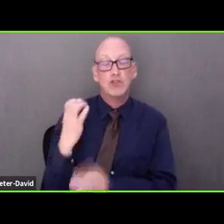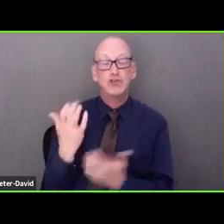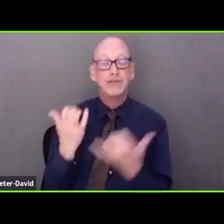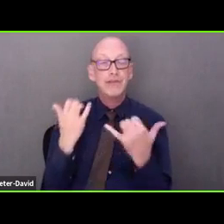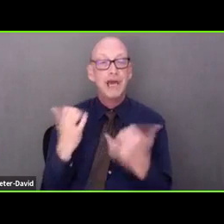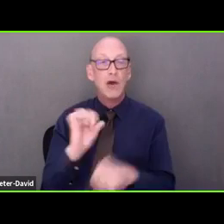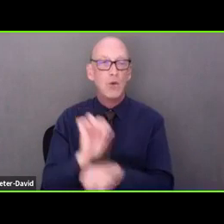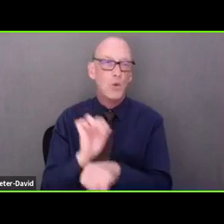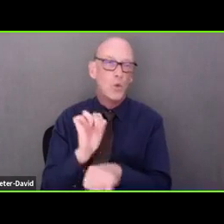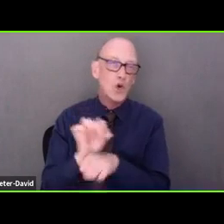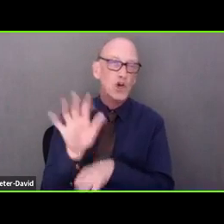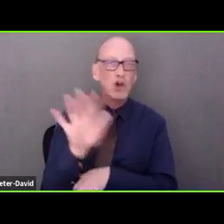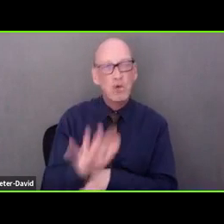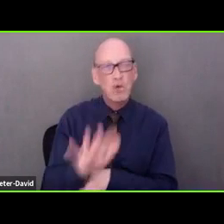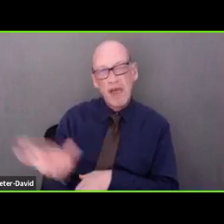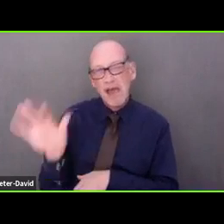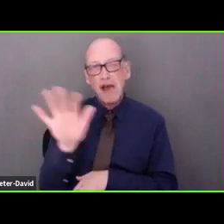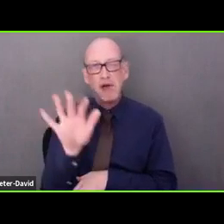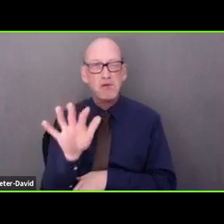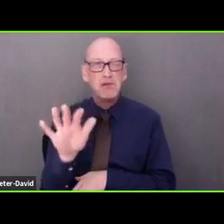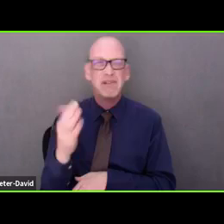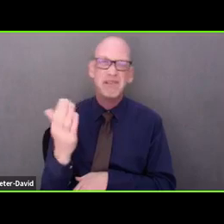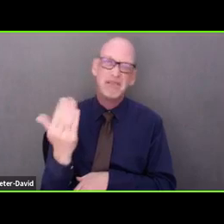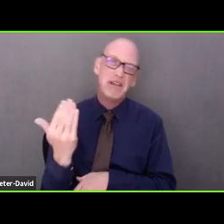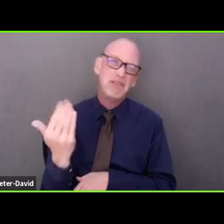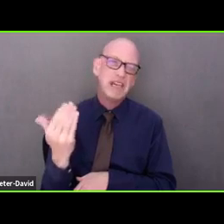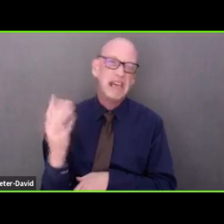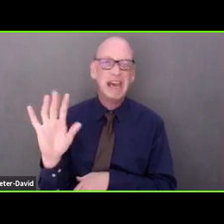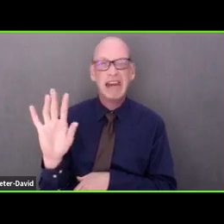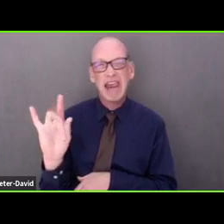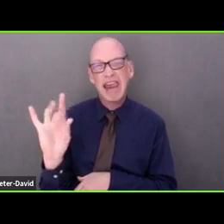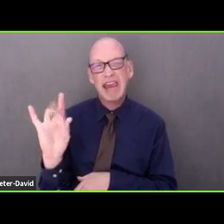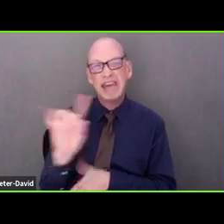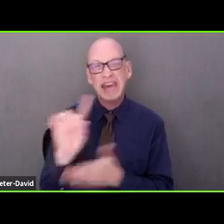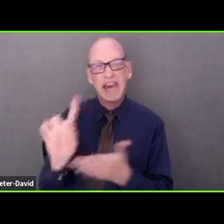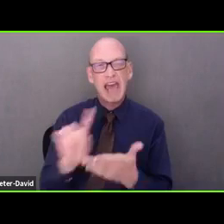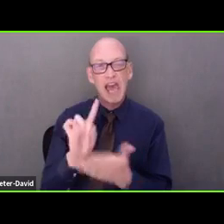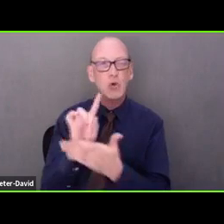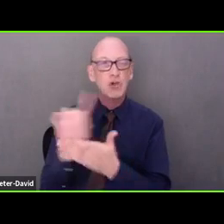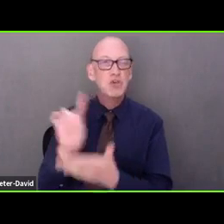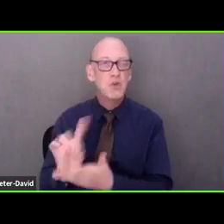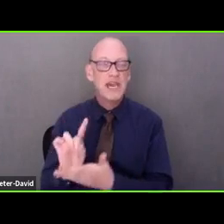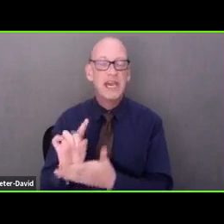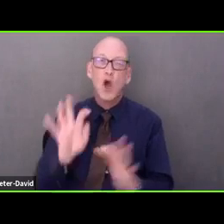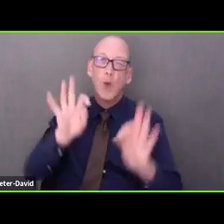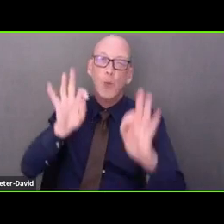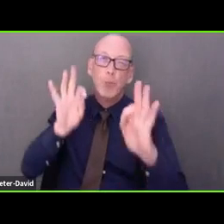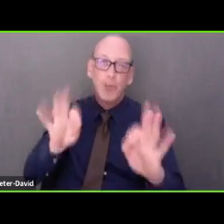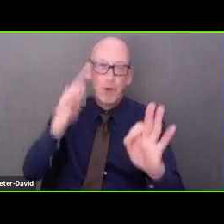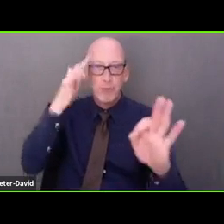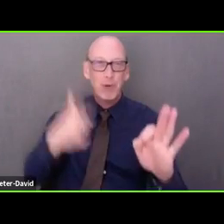working roughly about 15 to 18 hours a week, which is just about perfect for me.